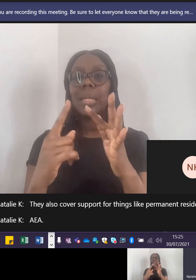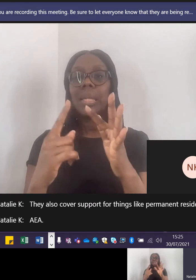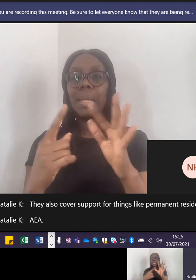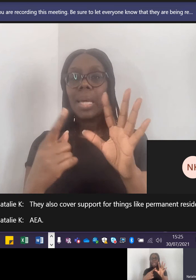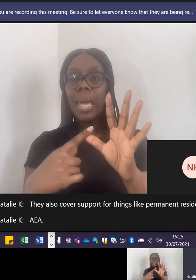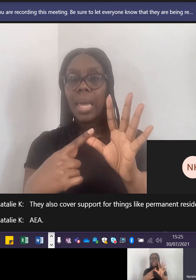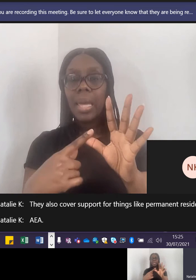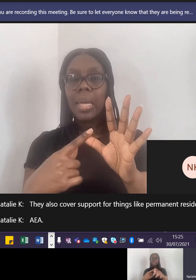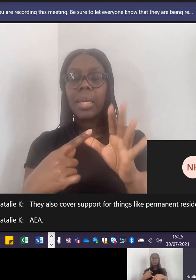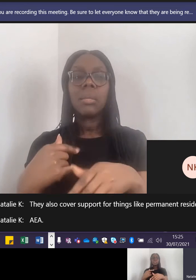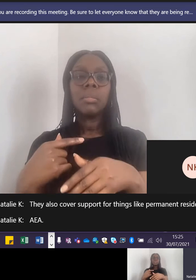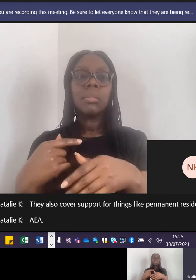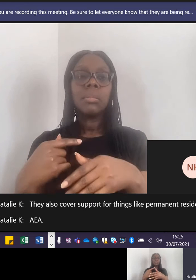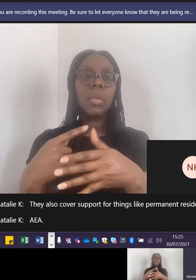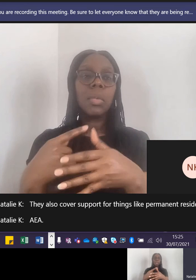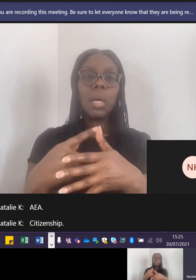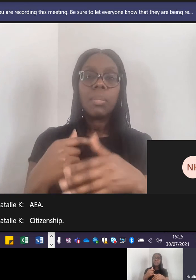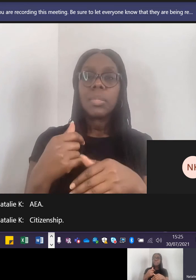citizenship,